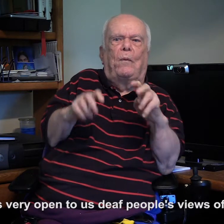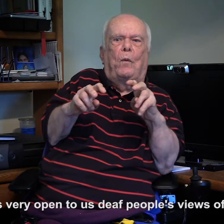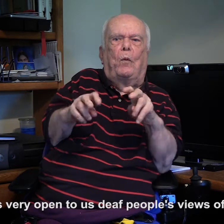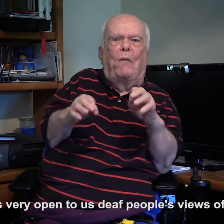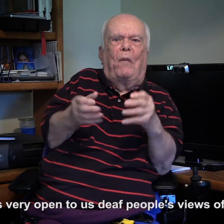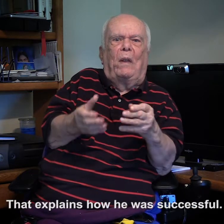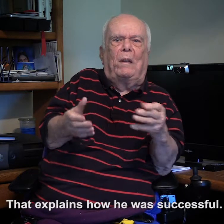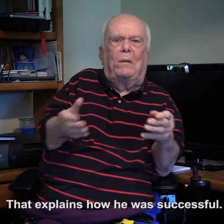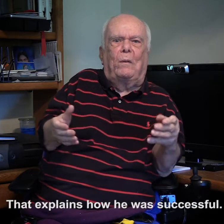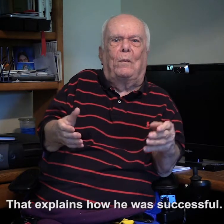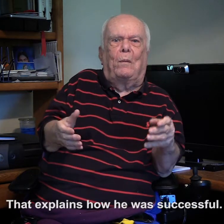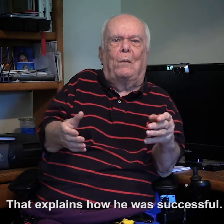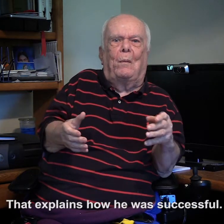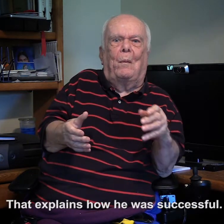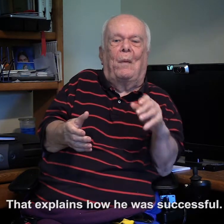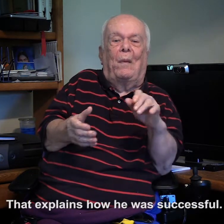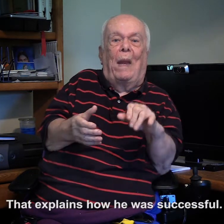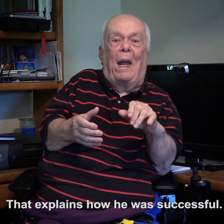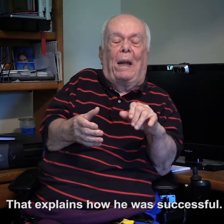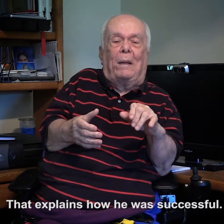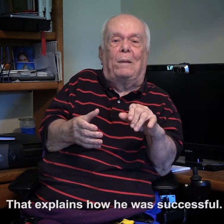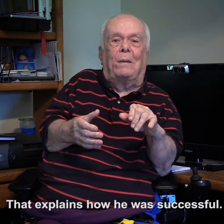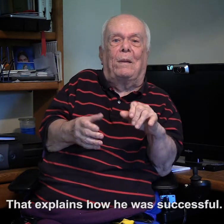views on things. That explains how he was successful.